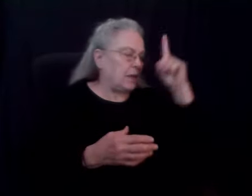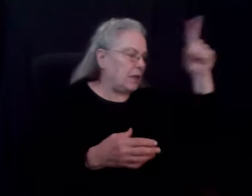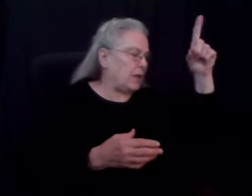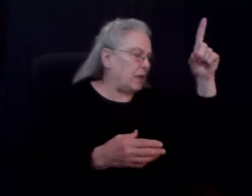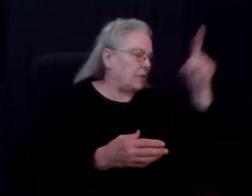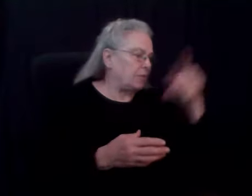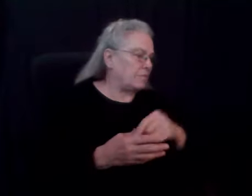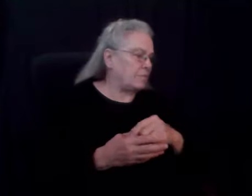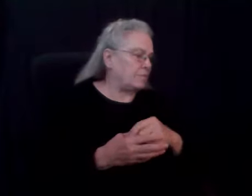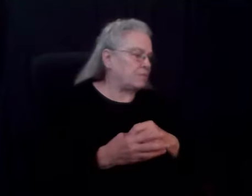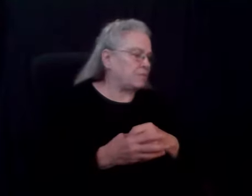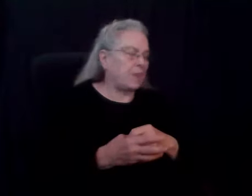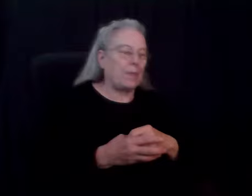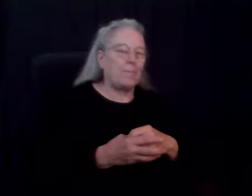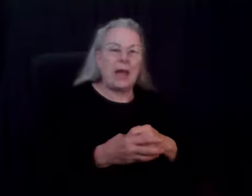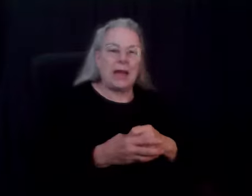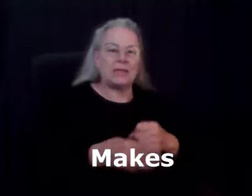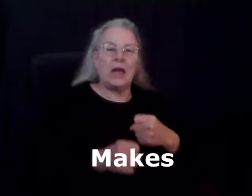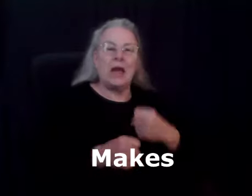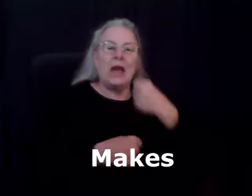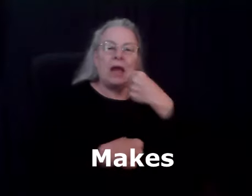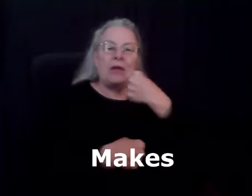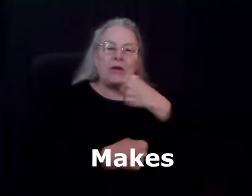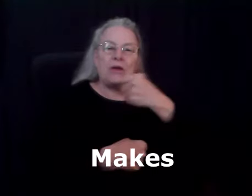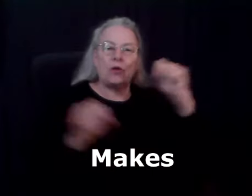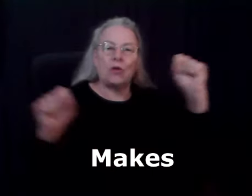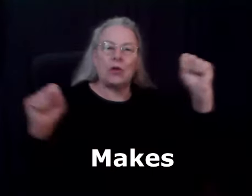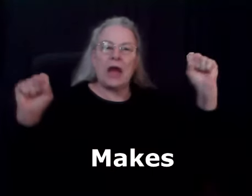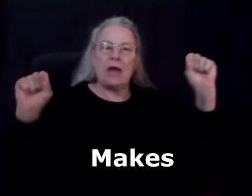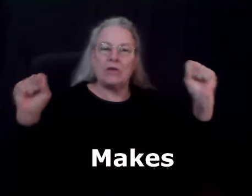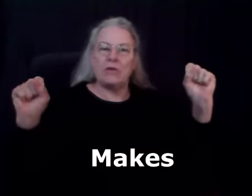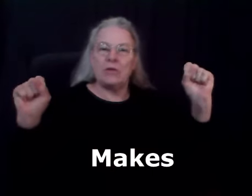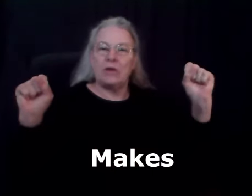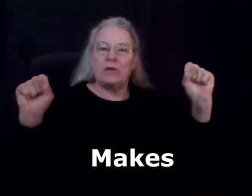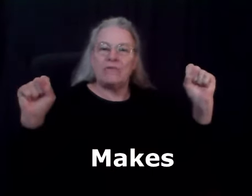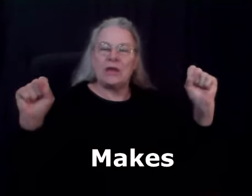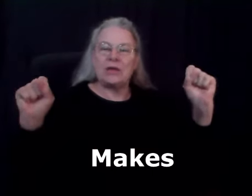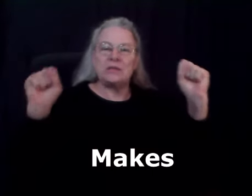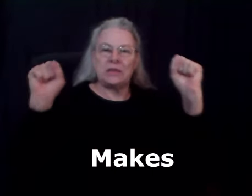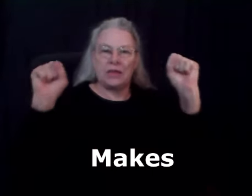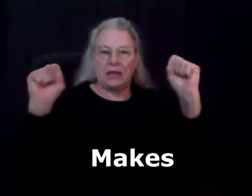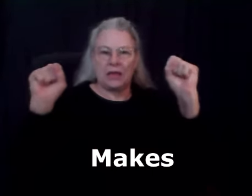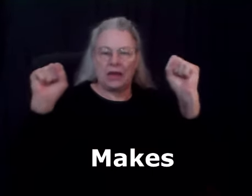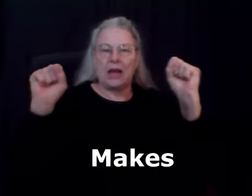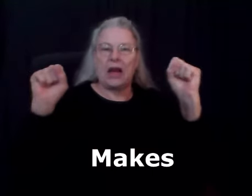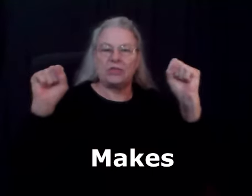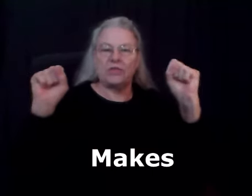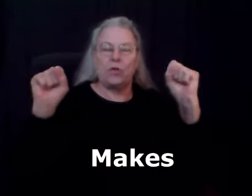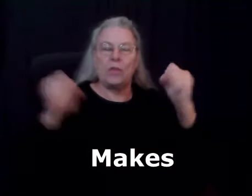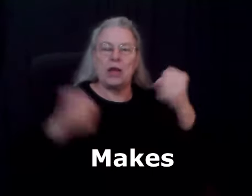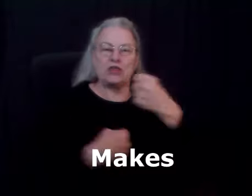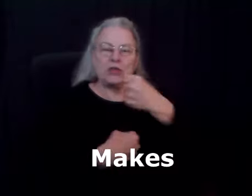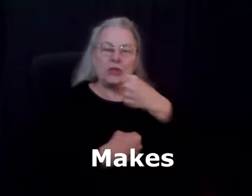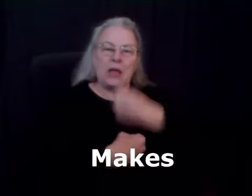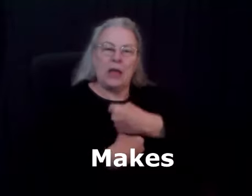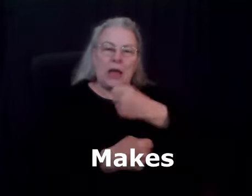He makes. There you're going to have your fists in an S formation,